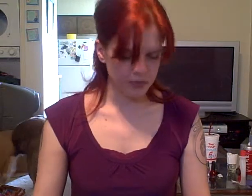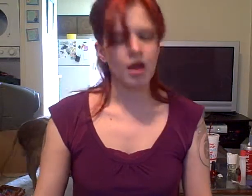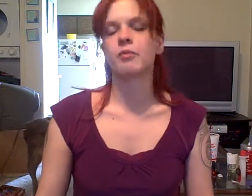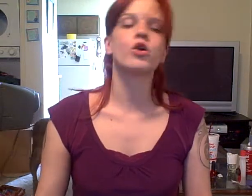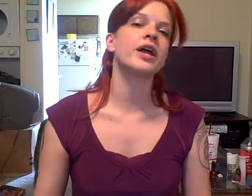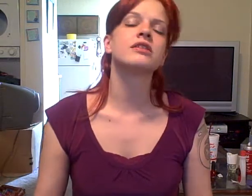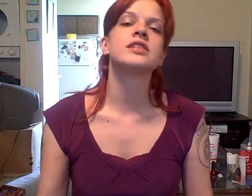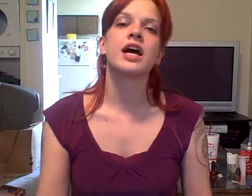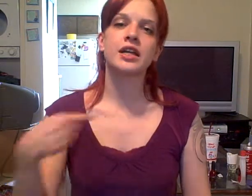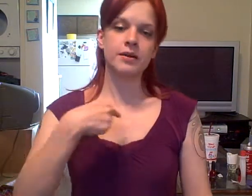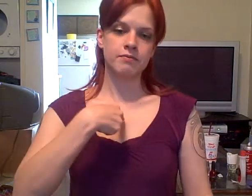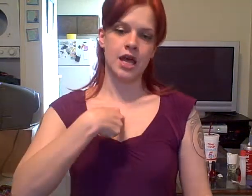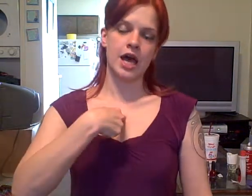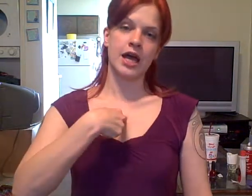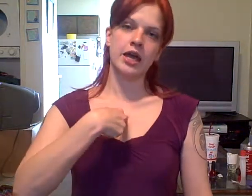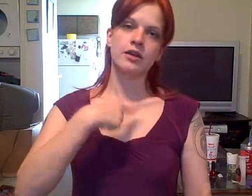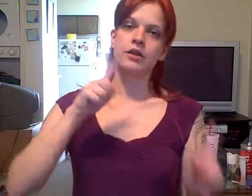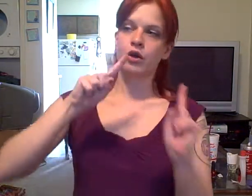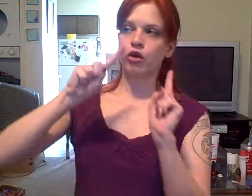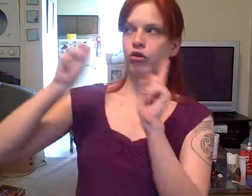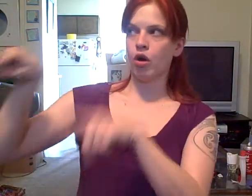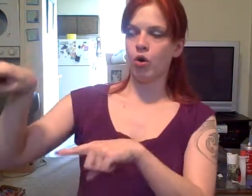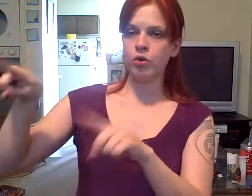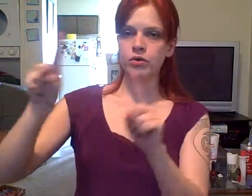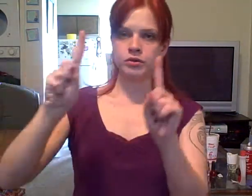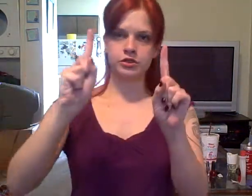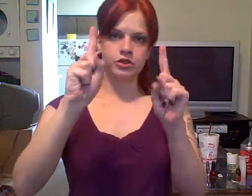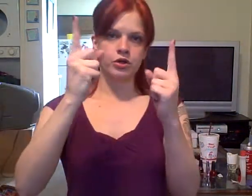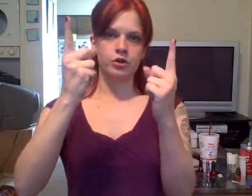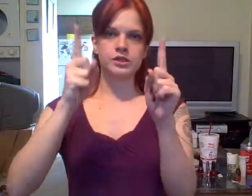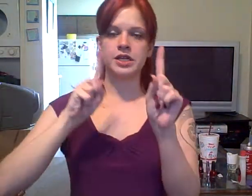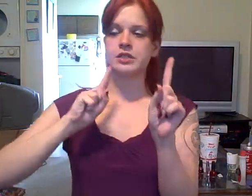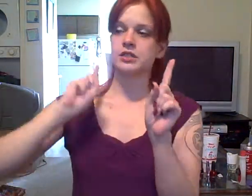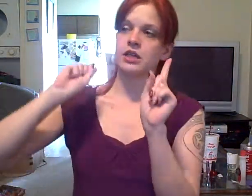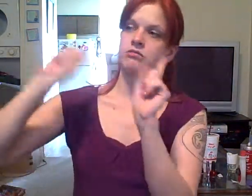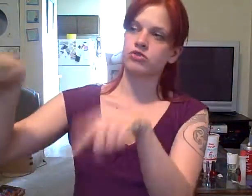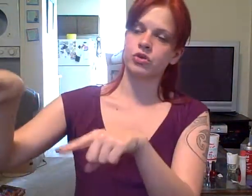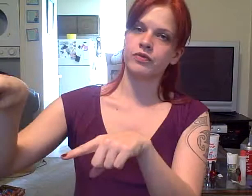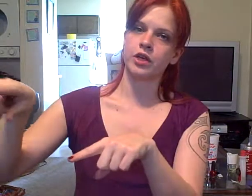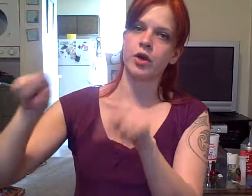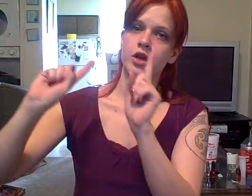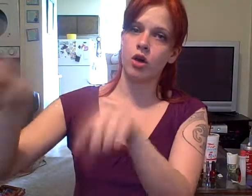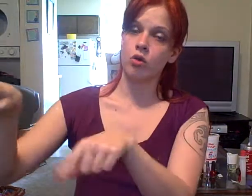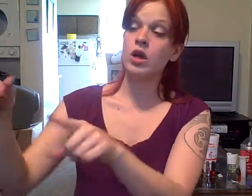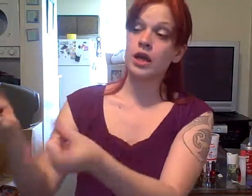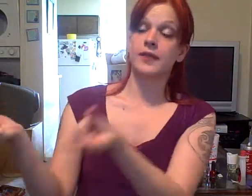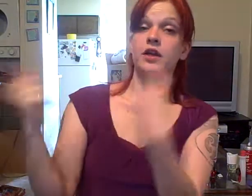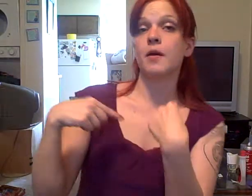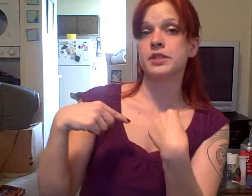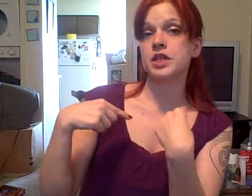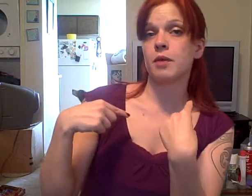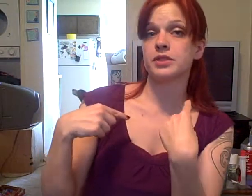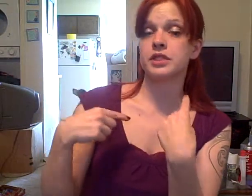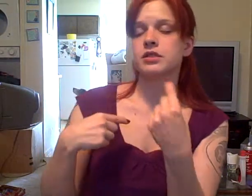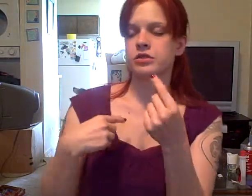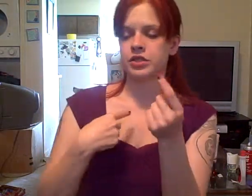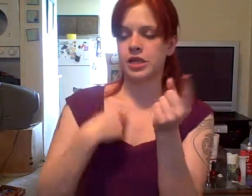I'm going outside. I go. It's two closed D's, and they sort of flick away. Go, and then come is the opposite. So you say,